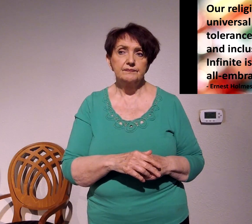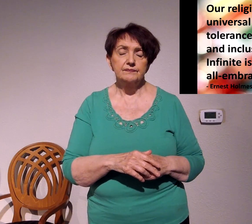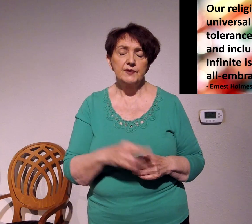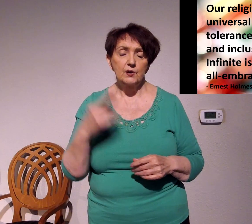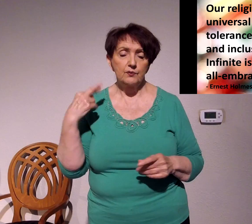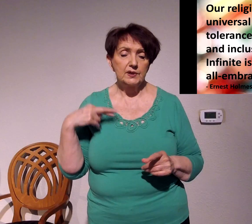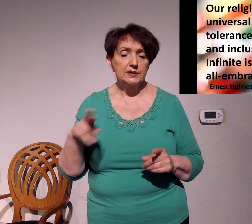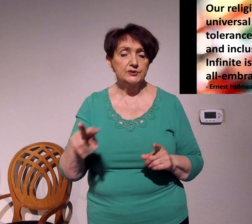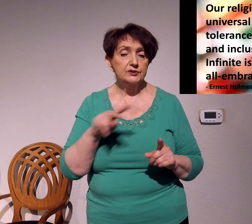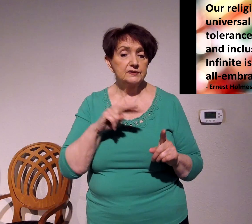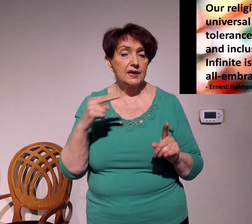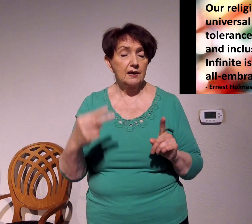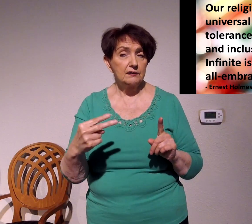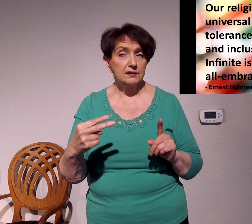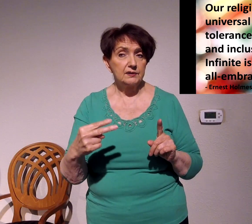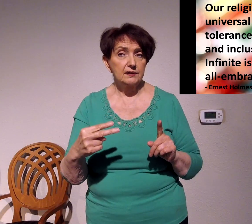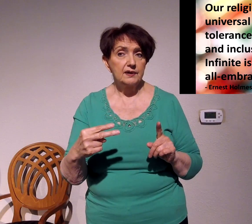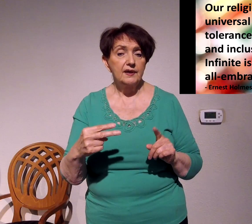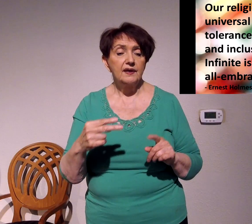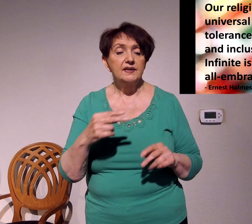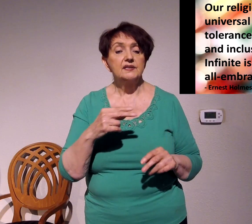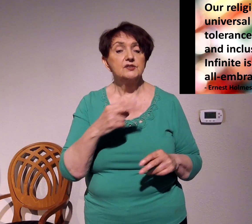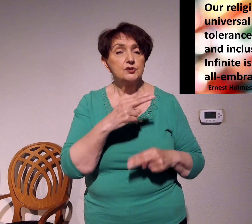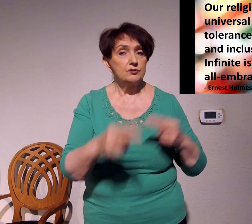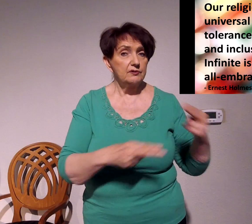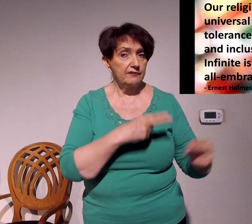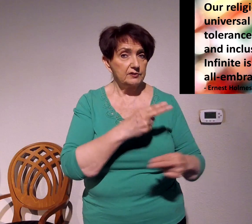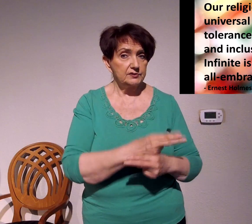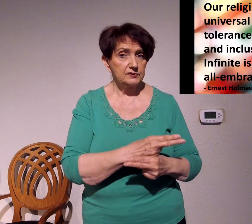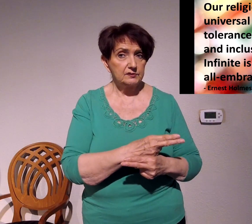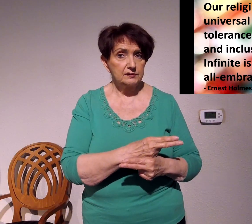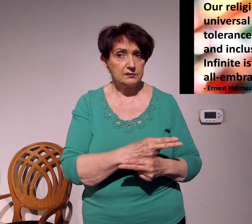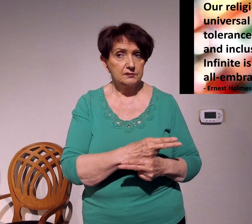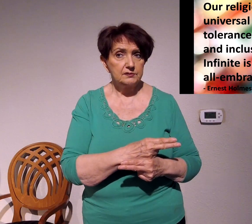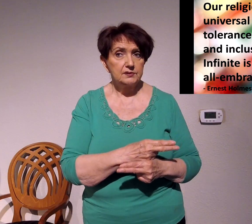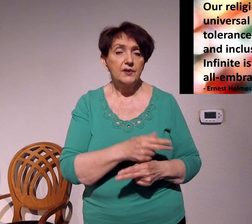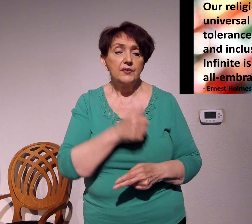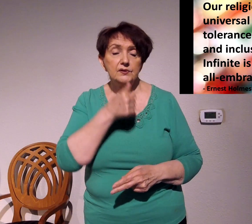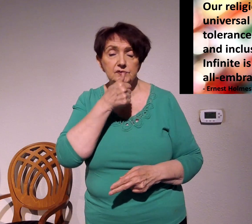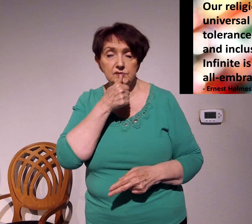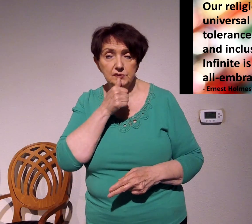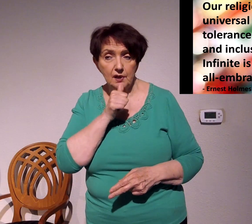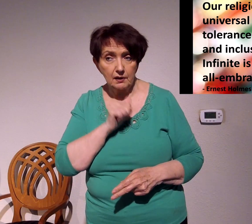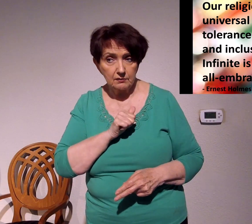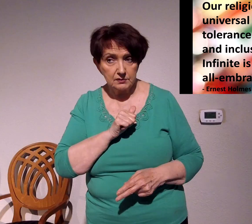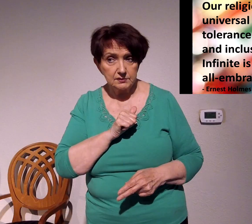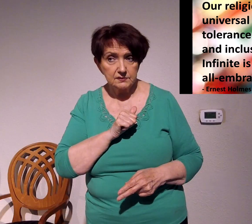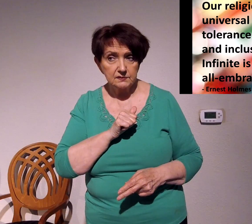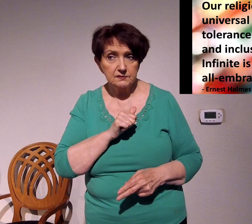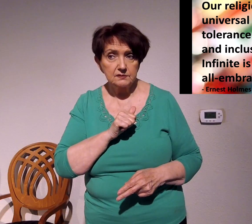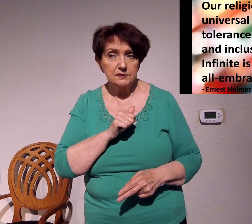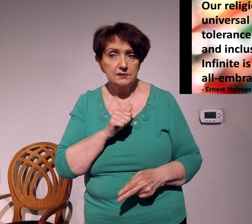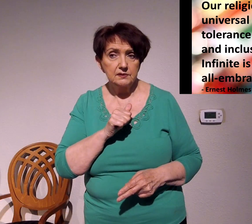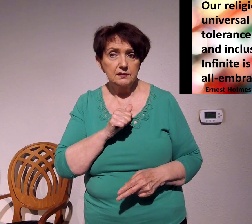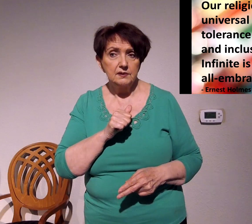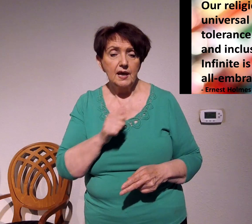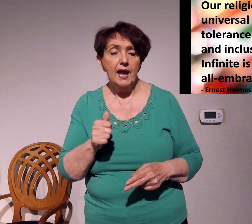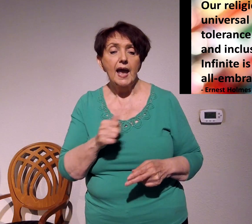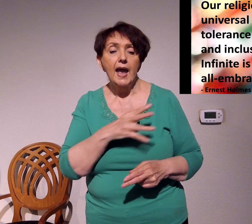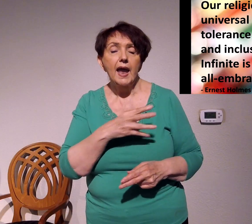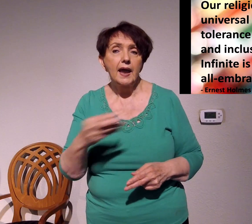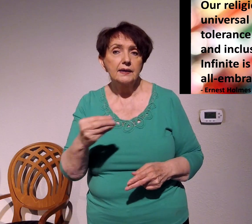religious outlook is a universal one. There is tolerance in its concept and inclusion.